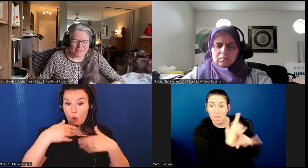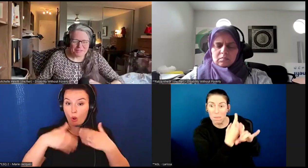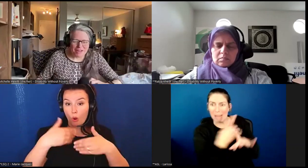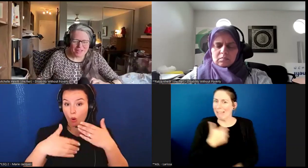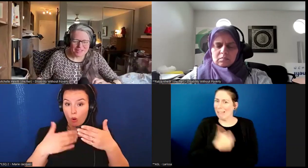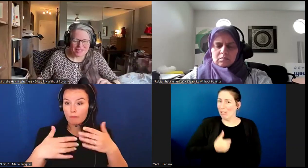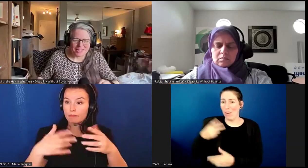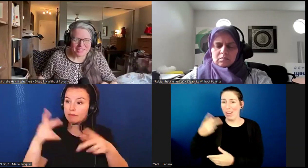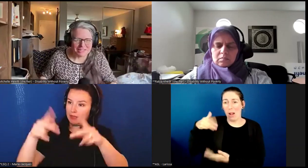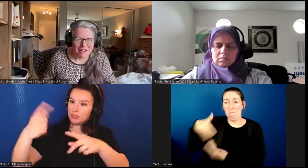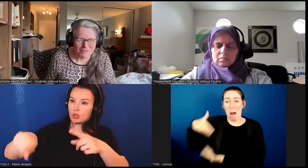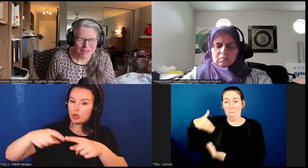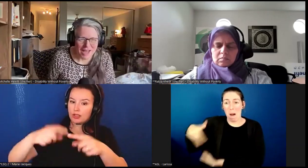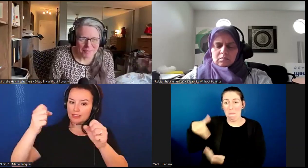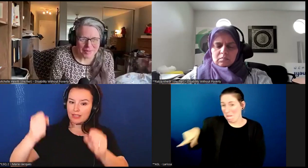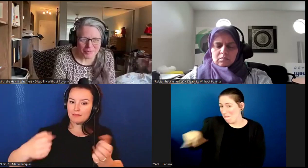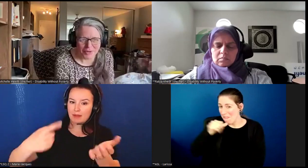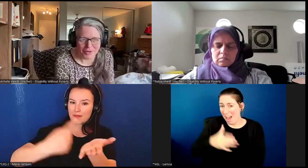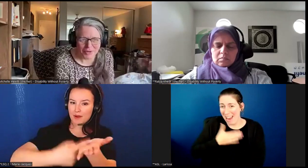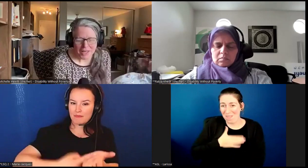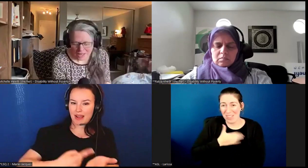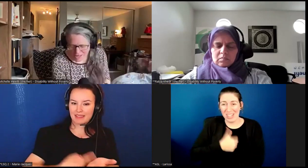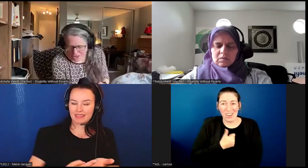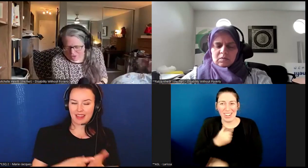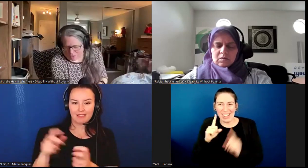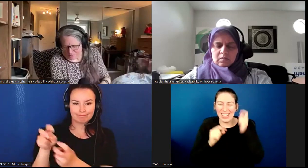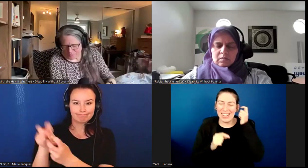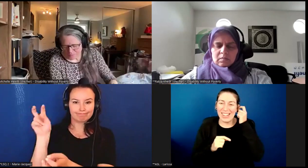out of his crate because he is not having a happy morning.